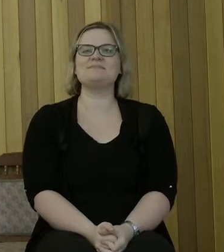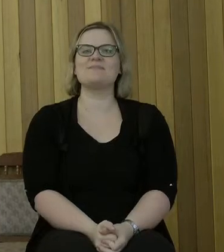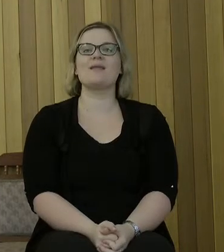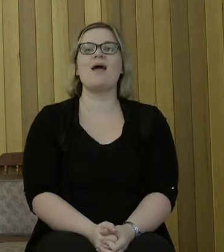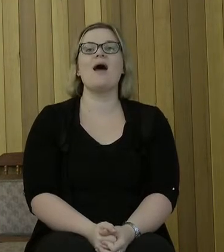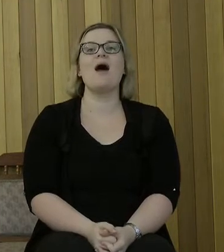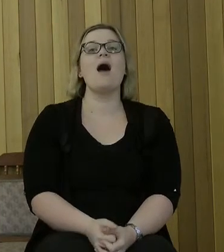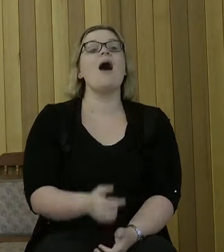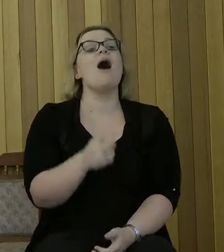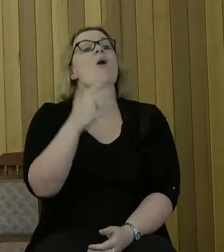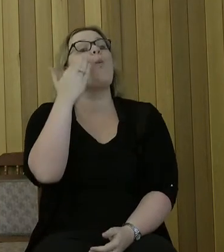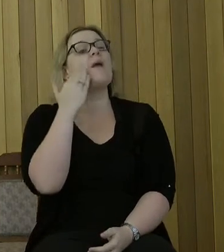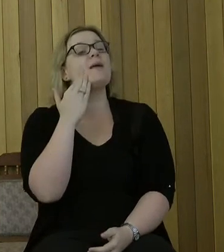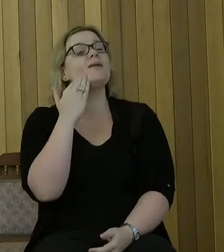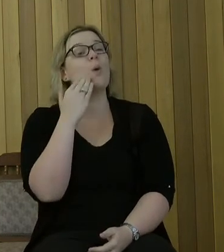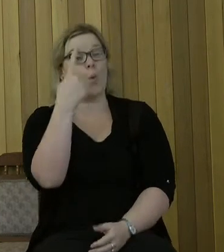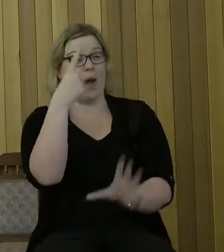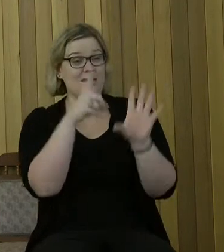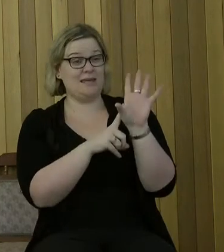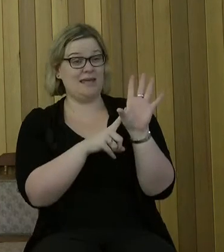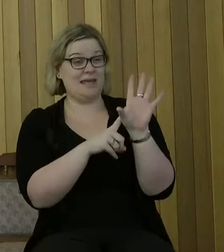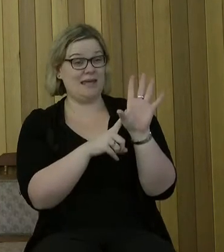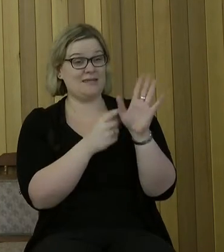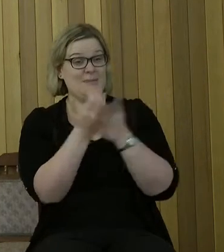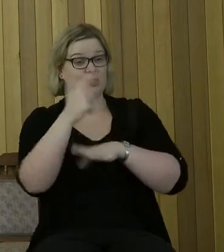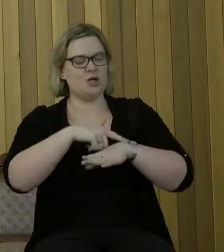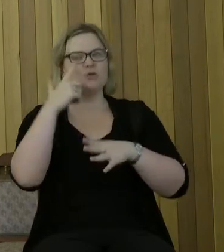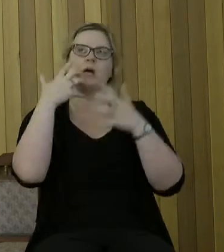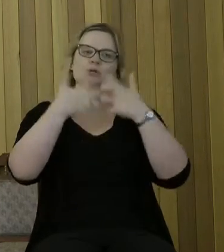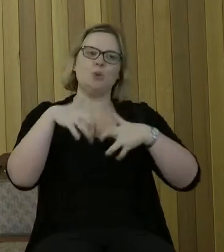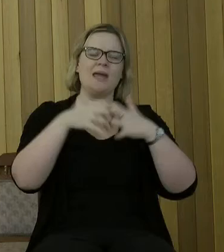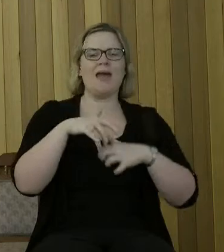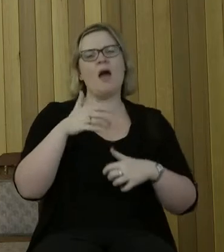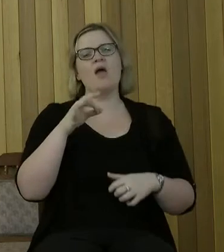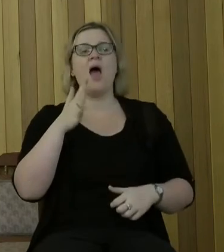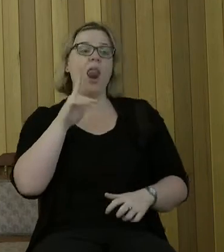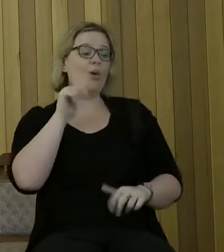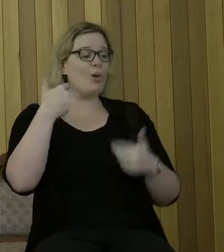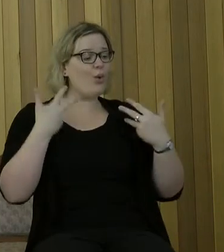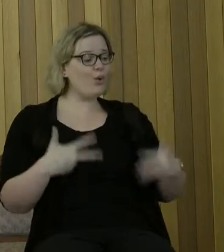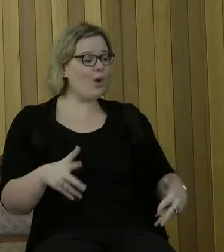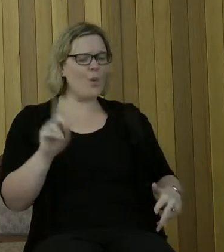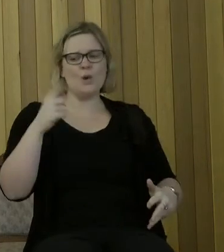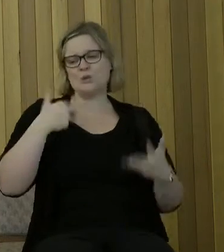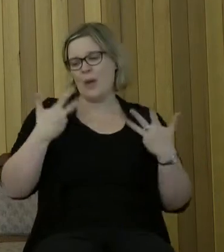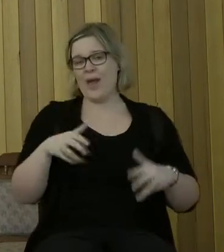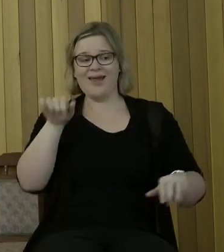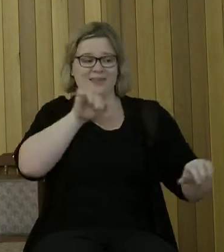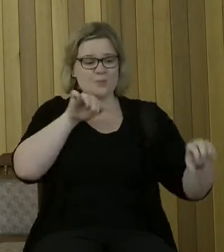They also spend nearly 1 year just deciding what to wear. You know what it's like. Do I look good in this?